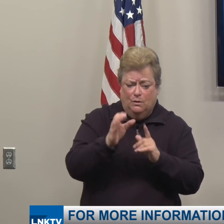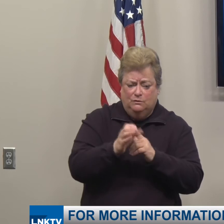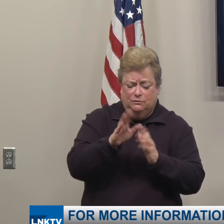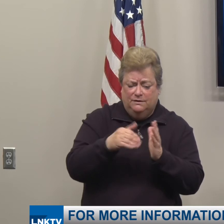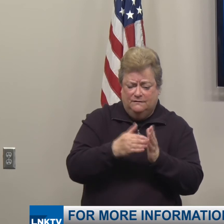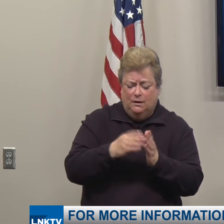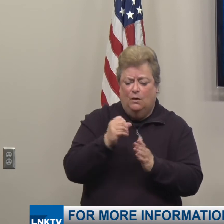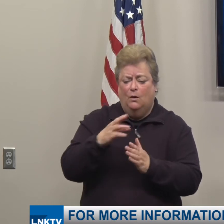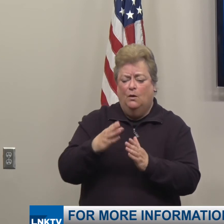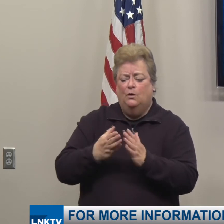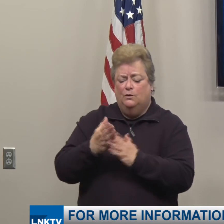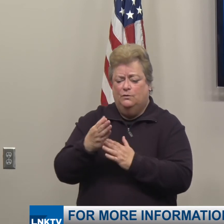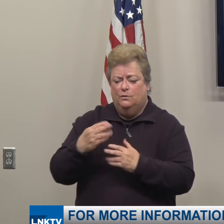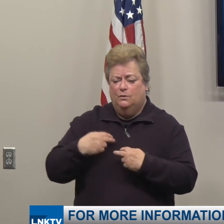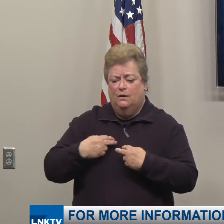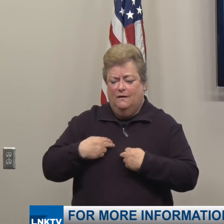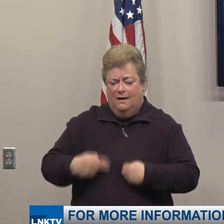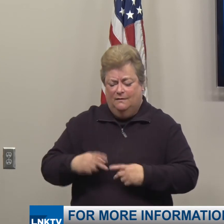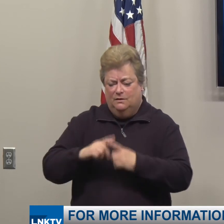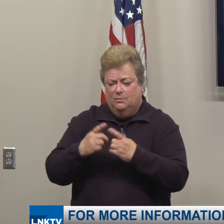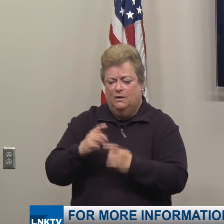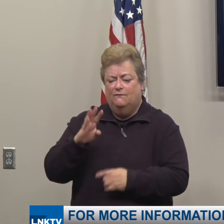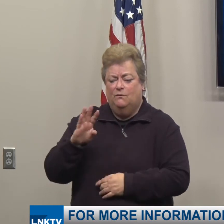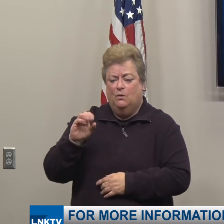department hotline at